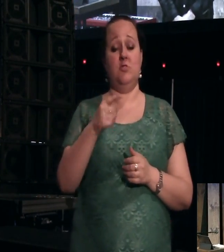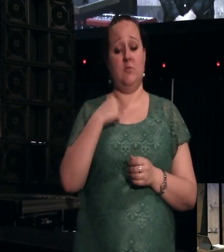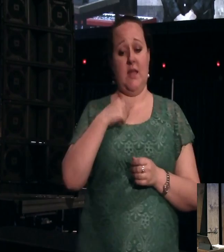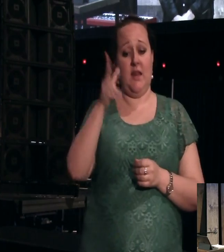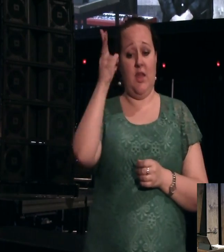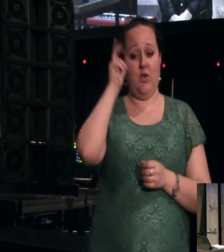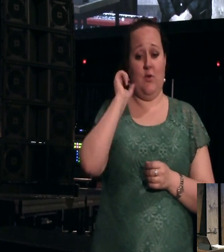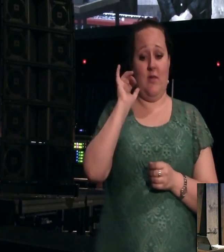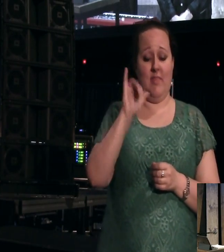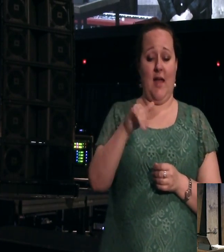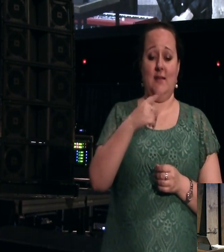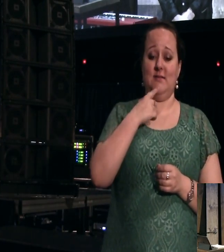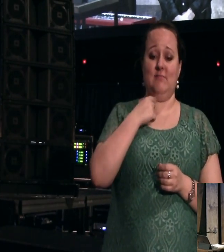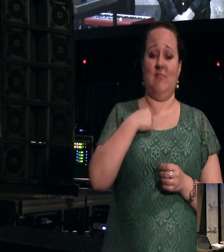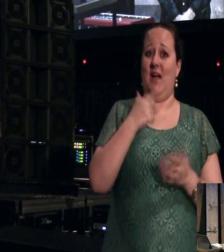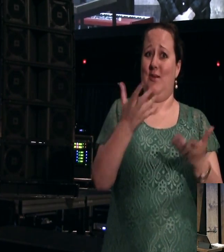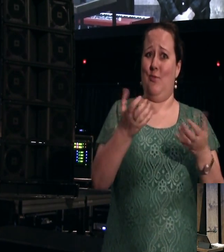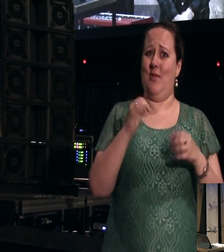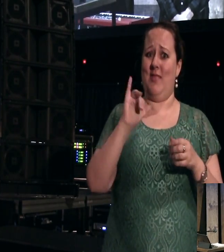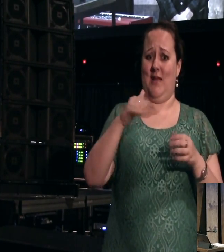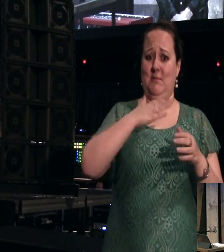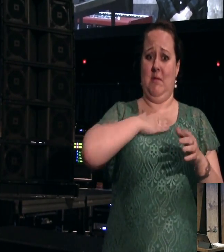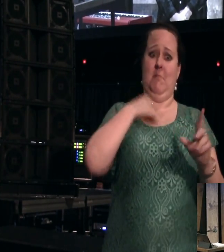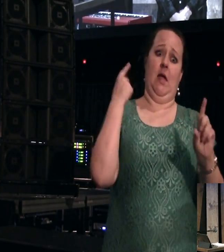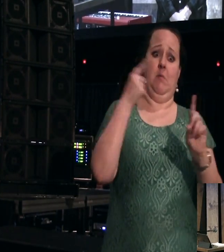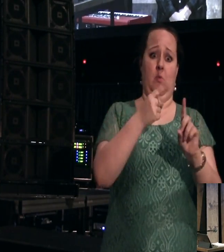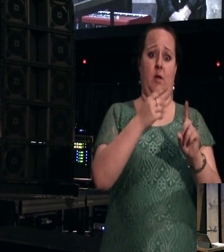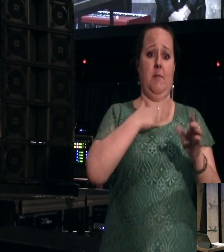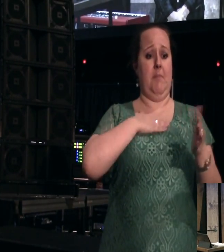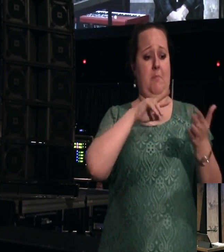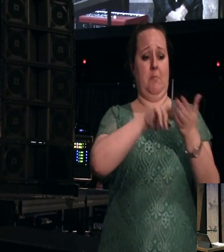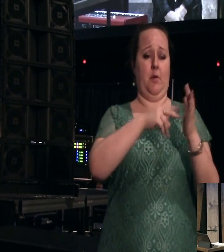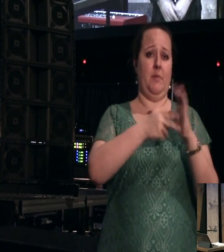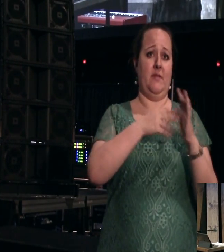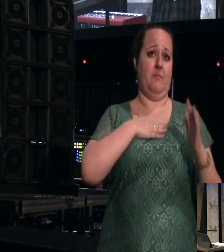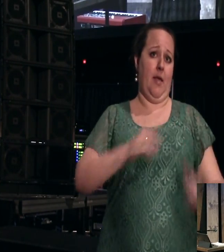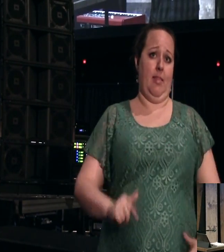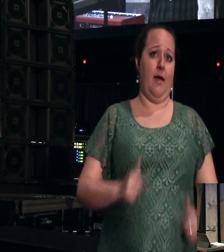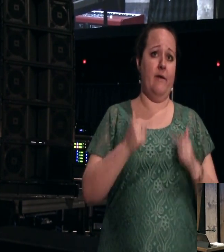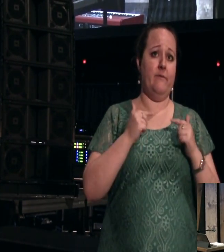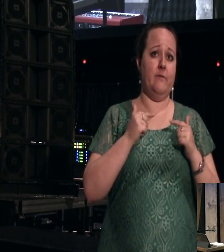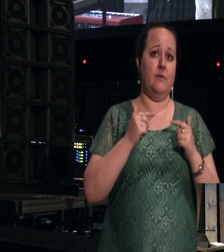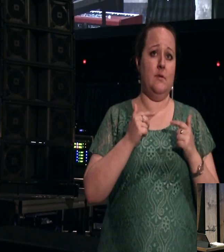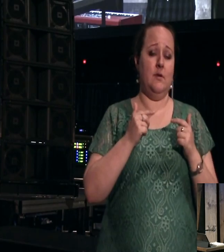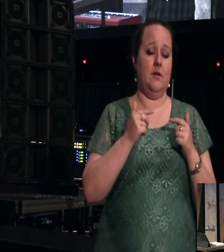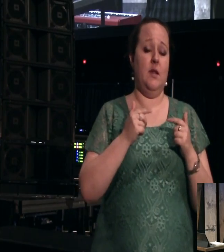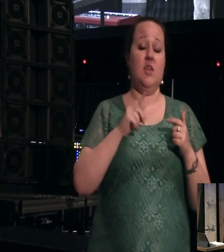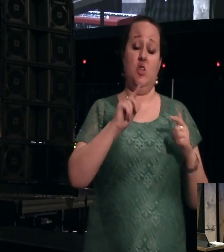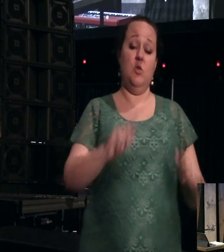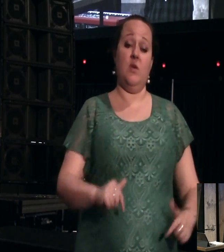world around you. Now, you can hear that and say, well, I don't want that to be the point and purpose of my life.